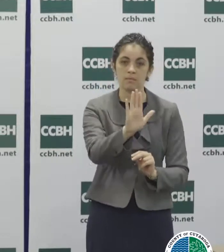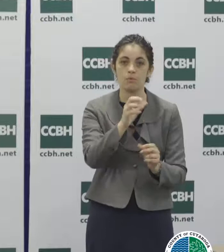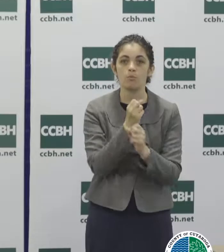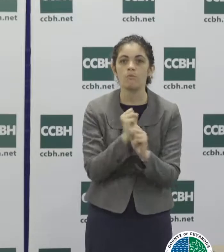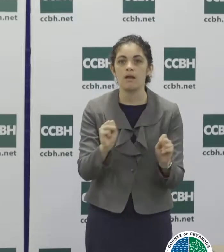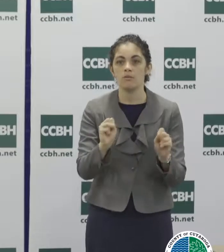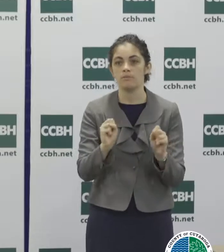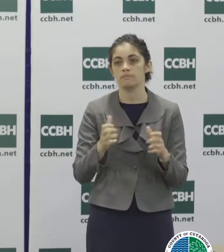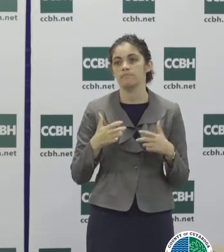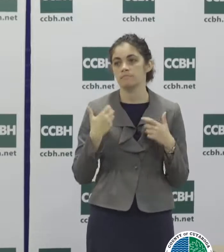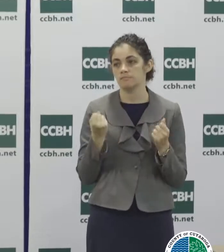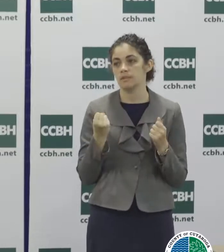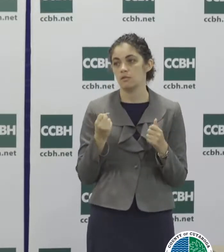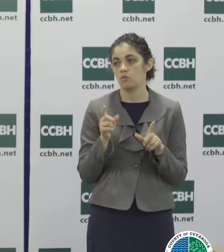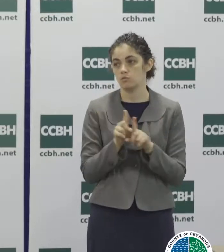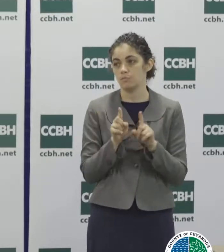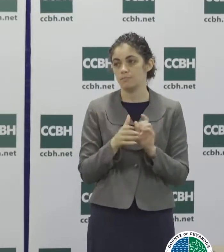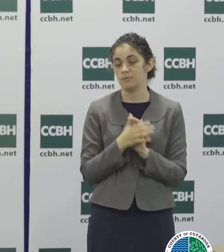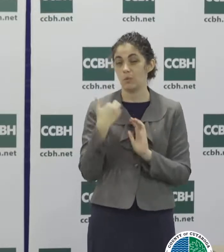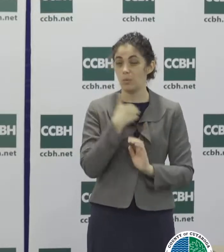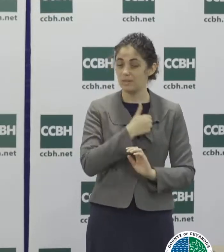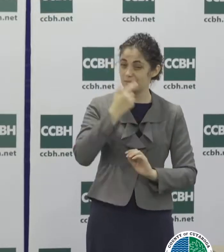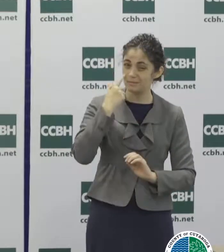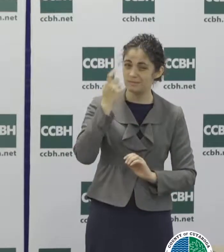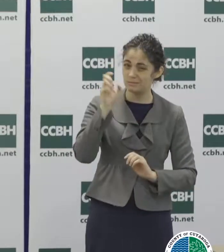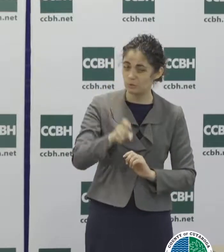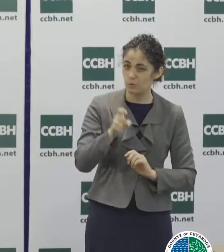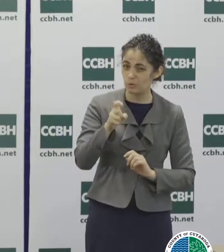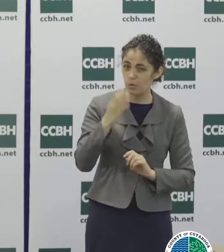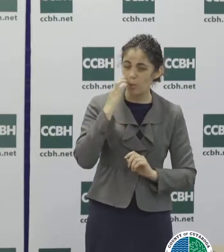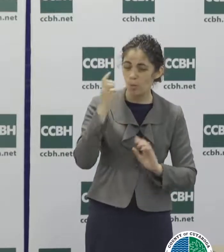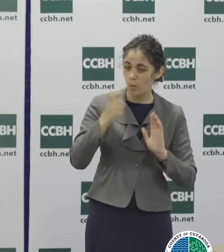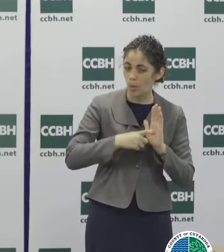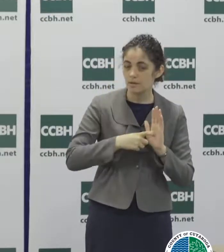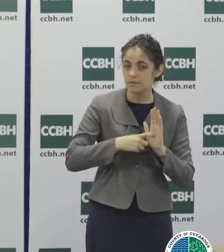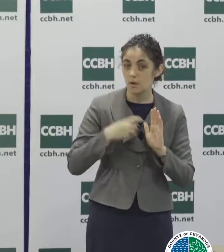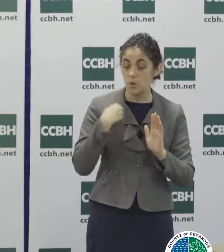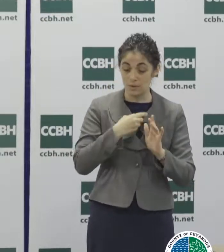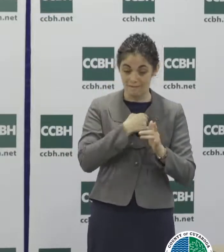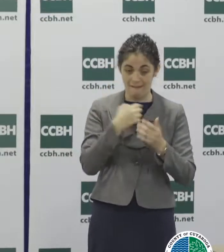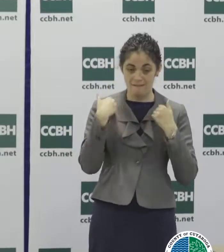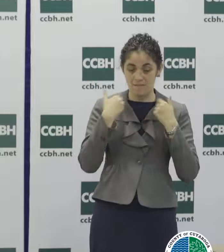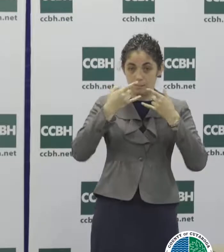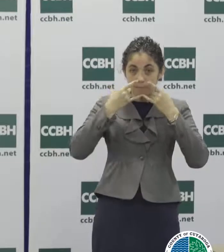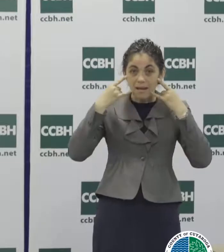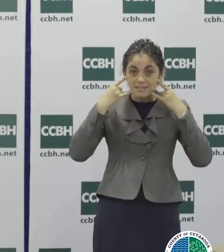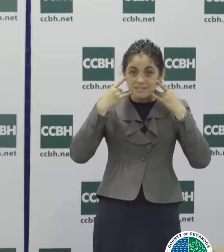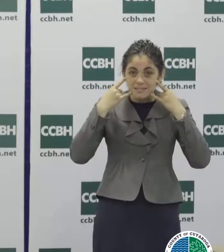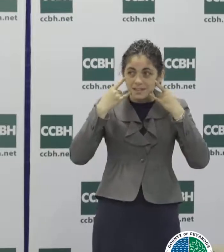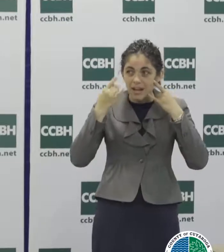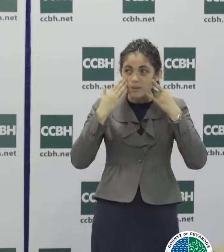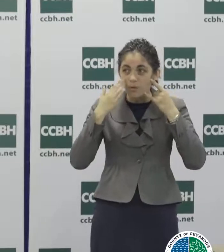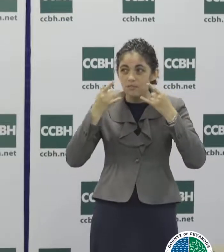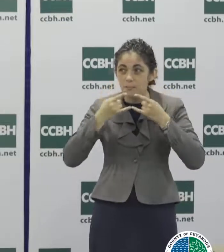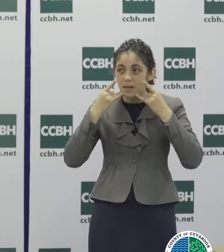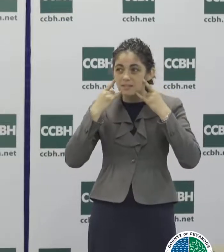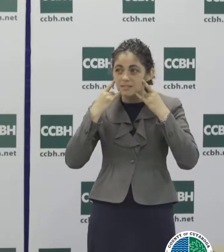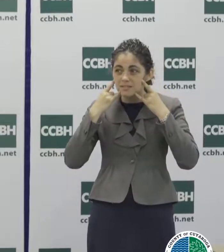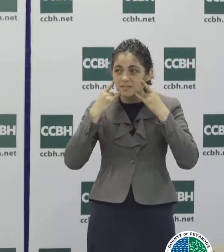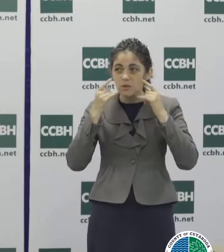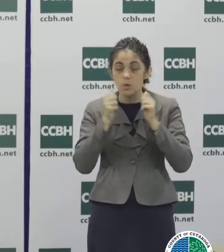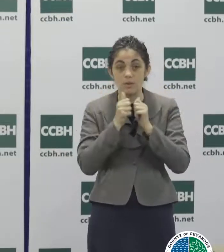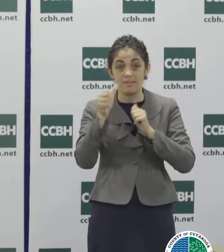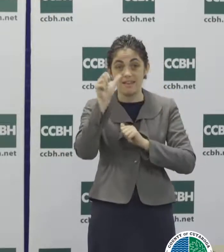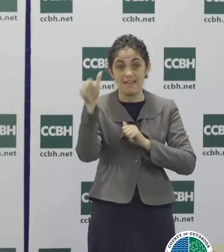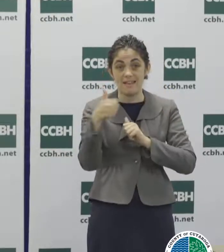them. And so we need to make sure that we recognize when we're wearing a mask, and I wear a mask, and I'm with